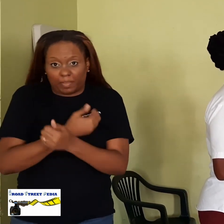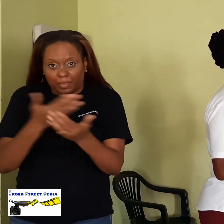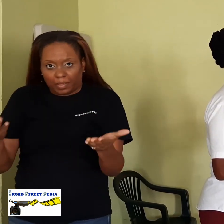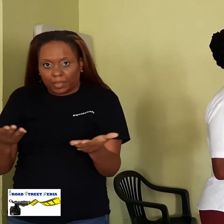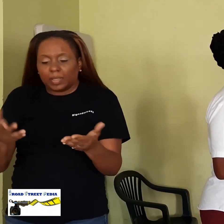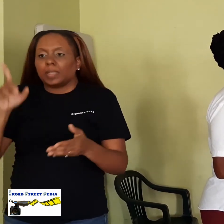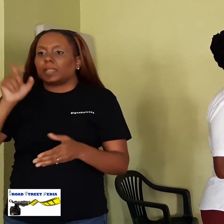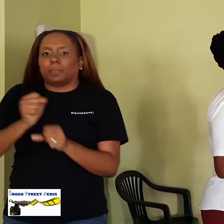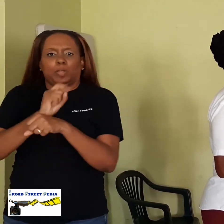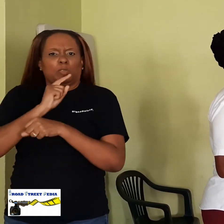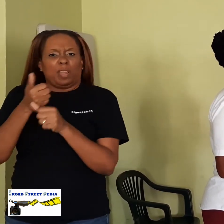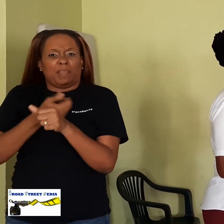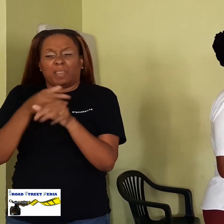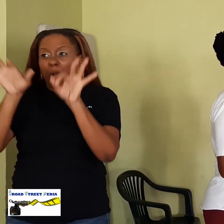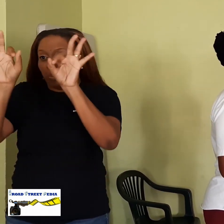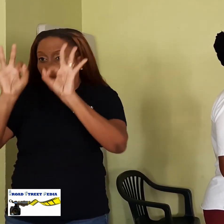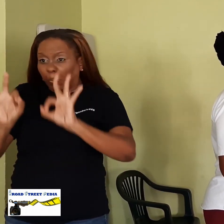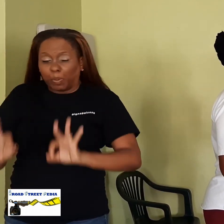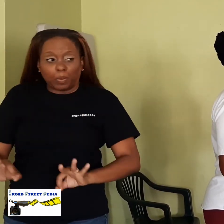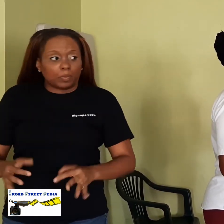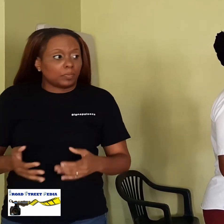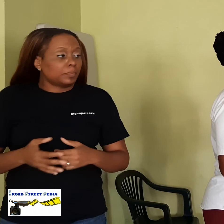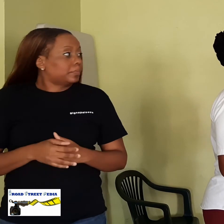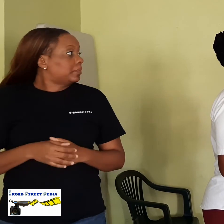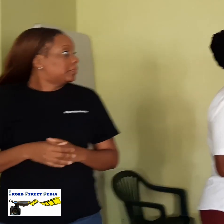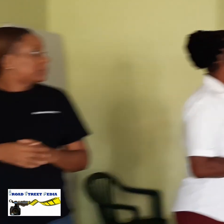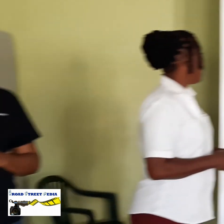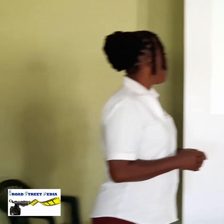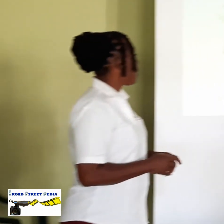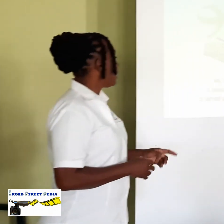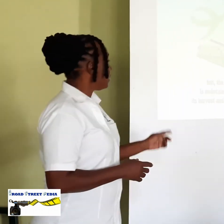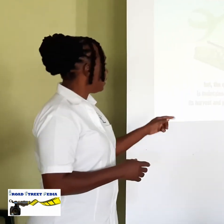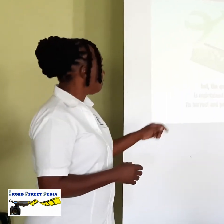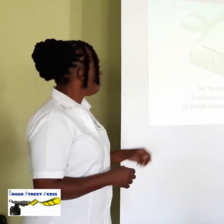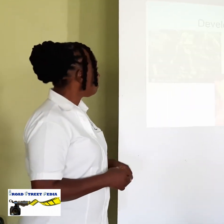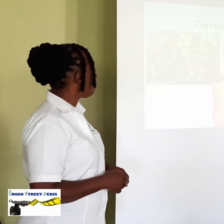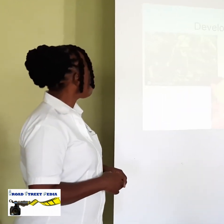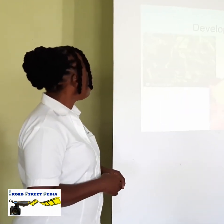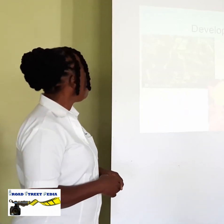produce in the field is very important.